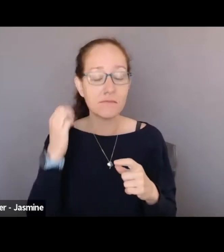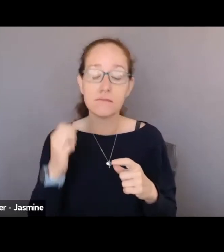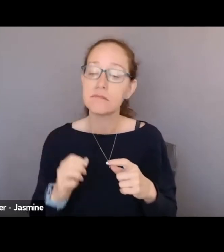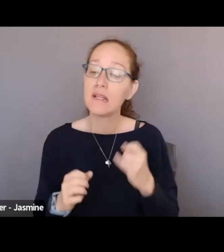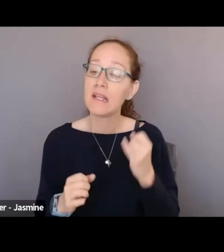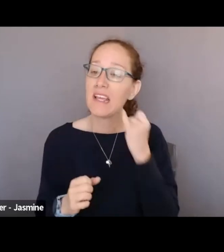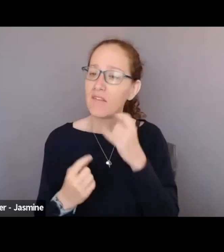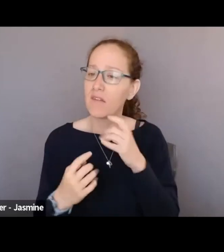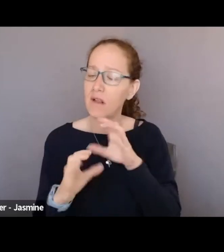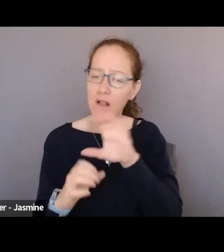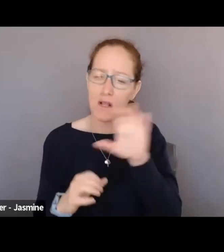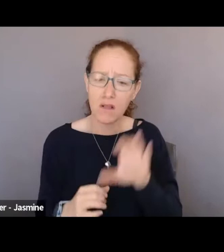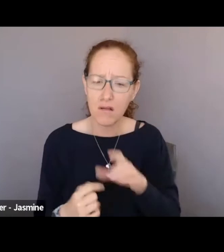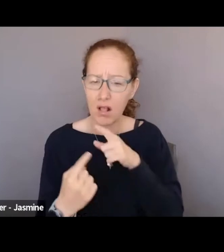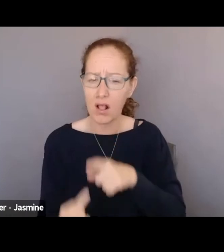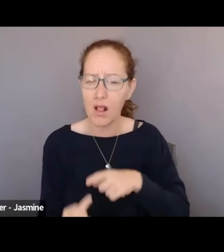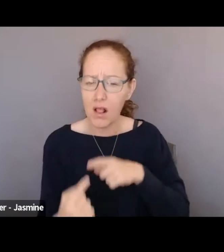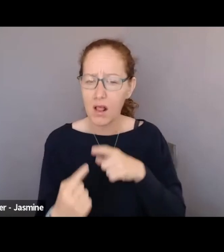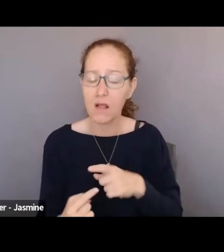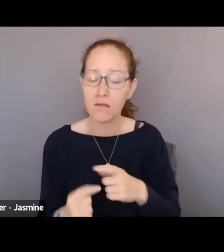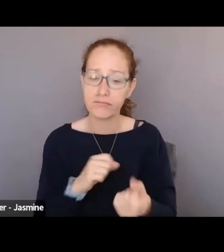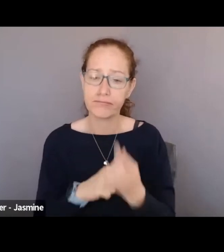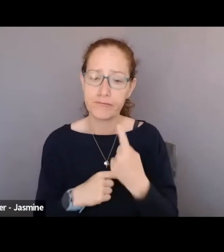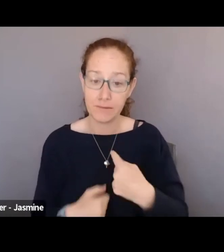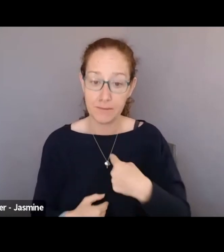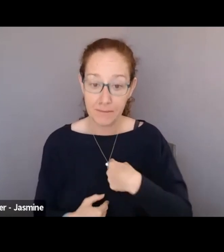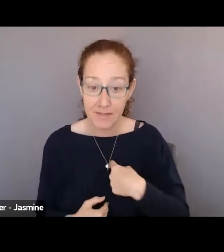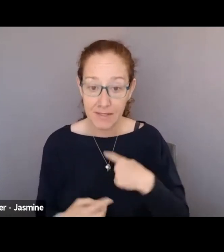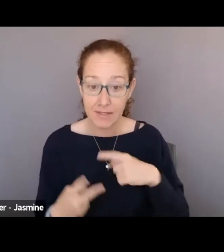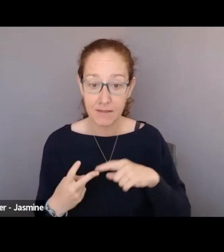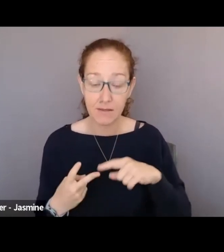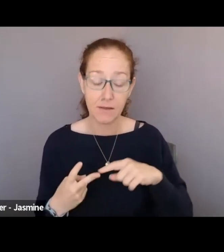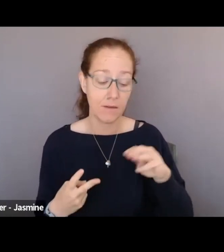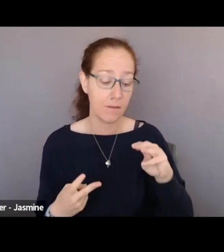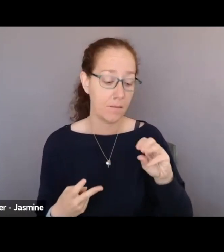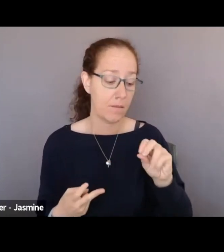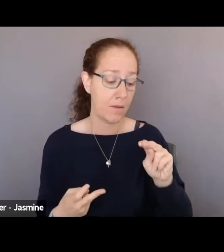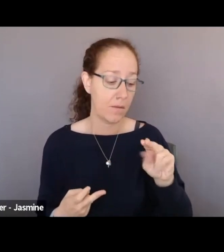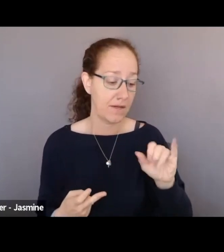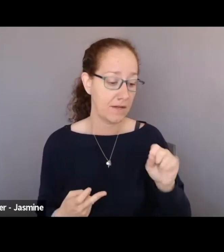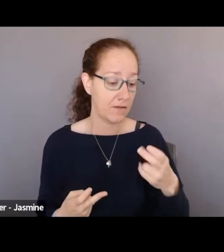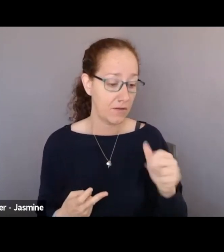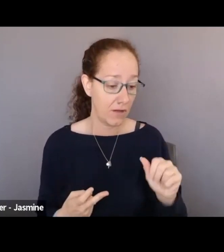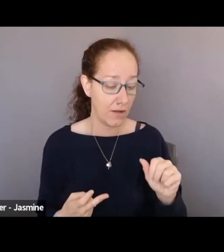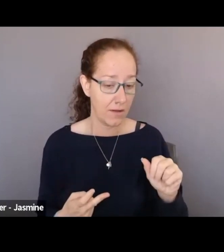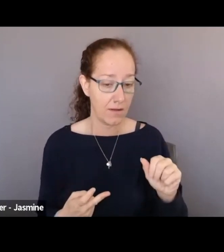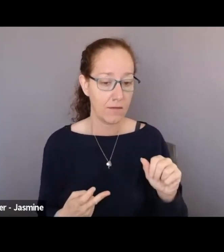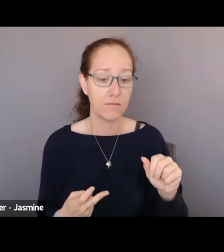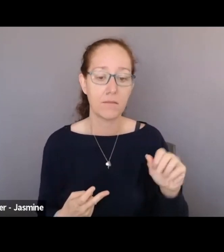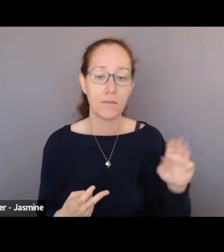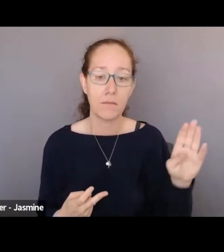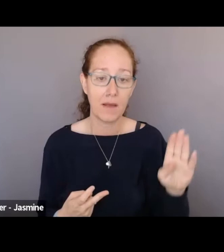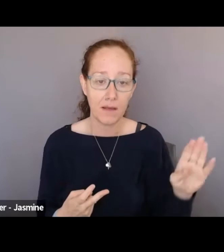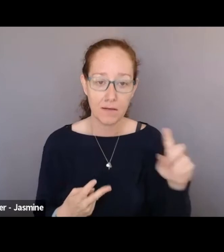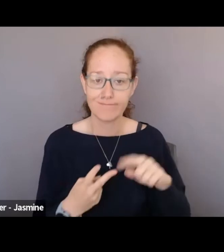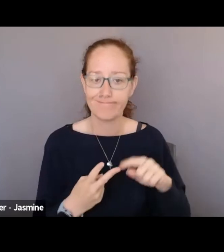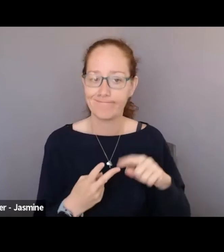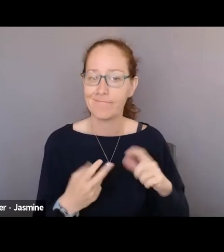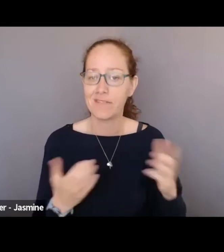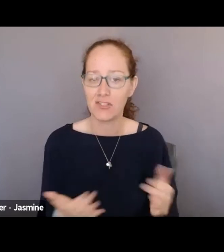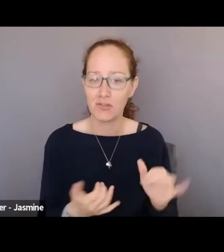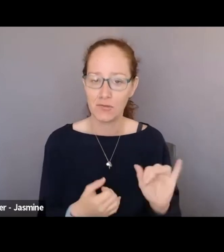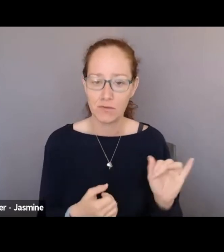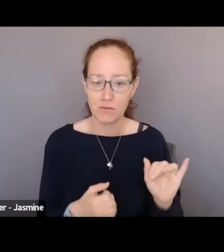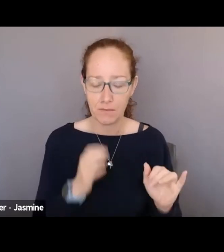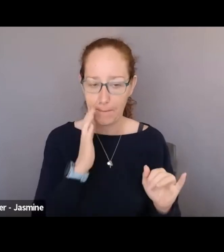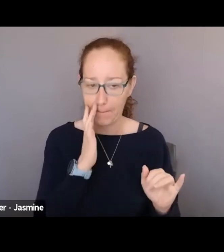to send me a message. My colleague Monisha Bayana is also on the call and is here to help. Please keep your